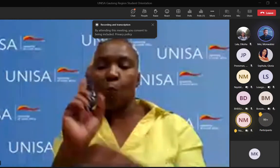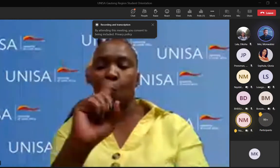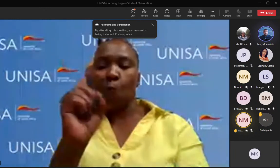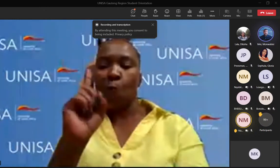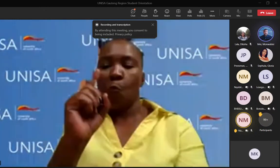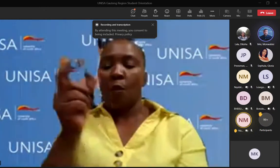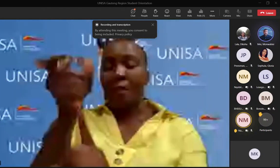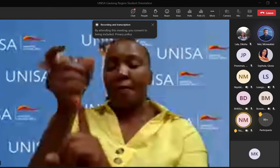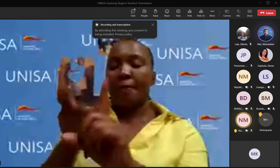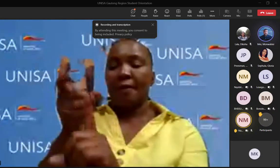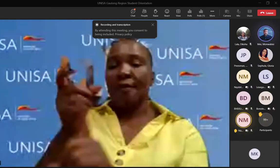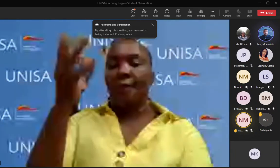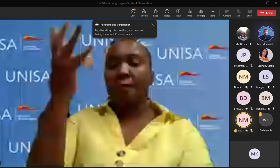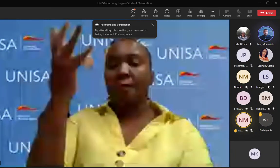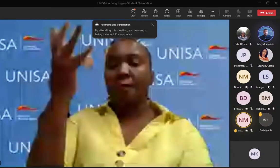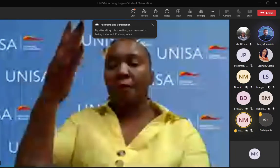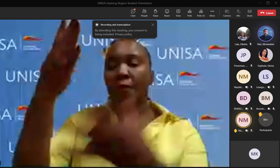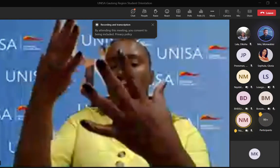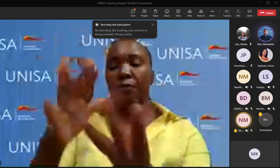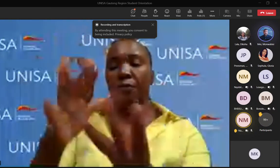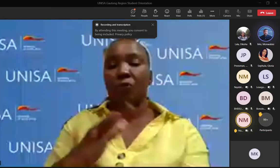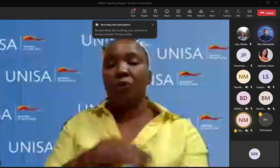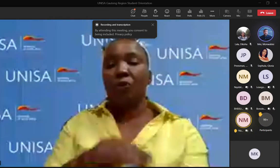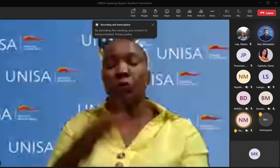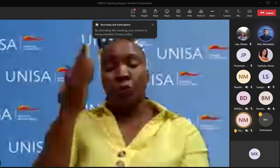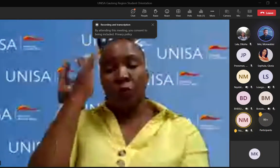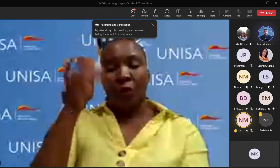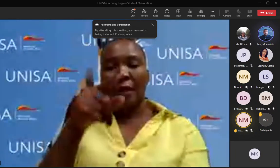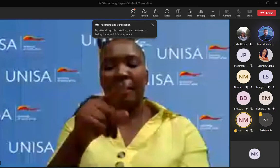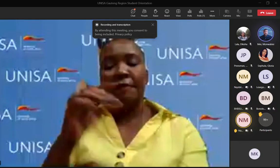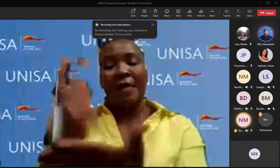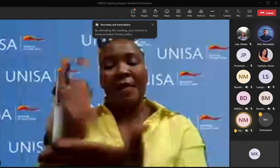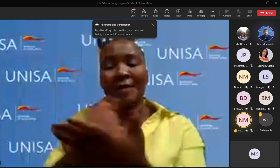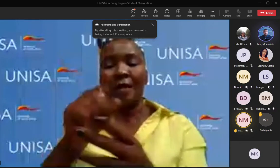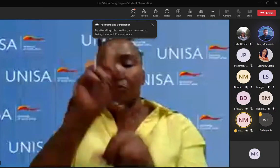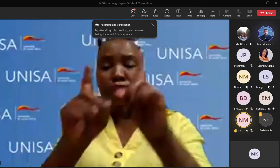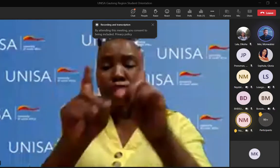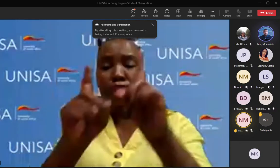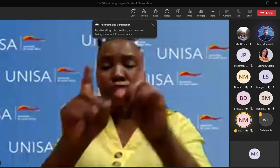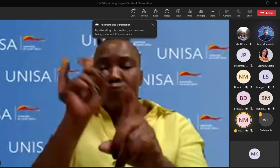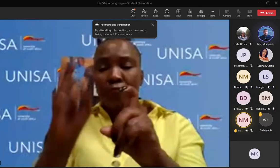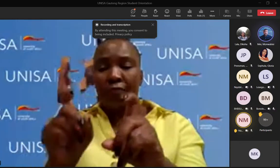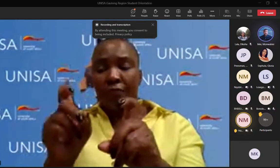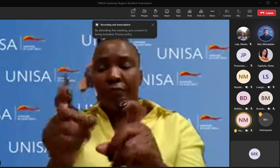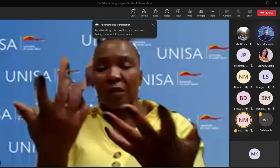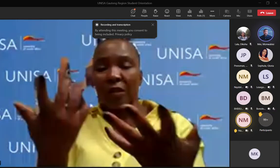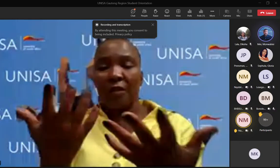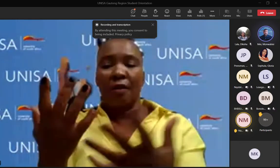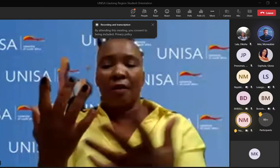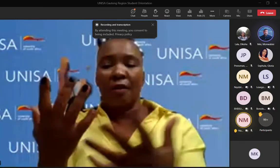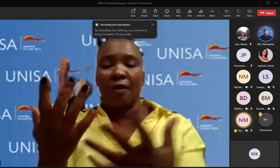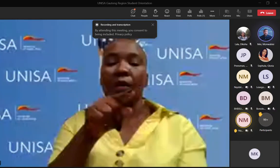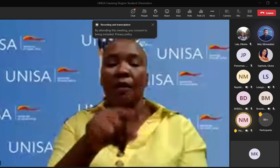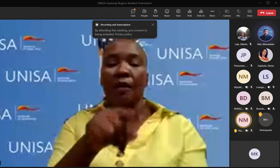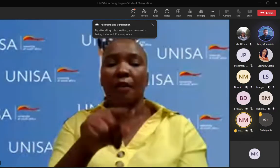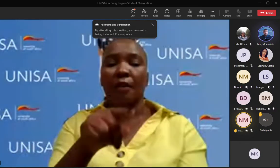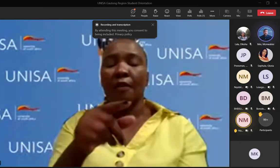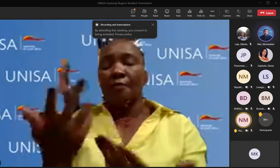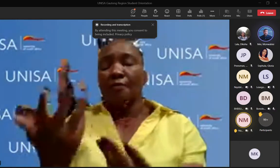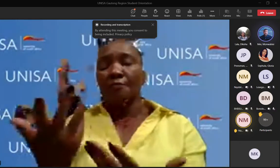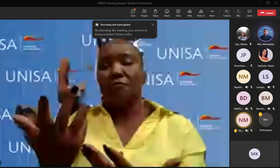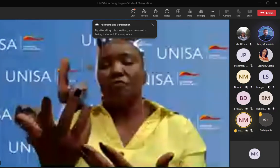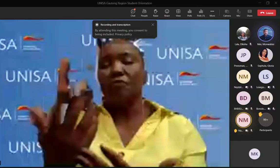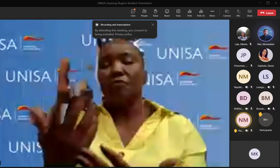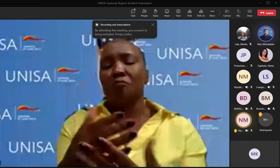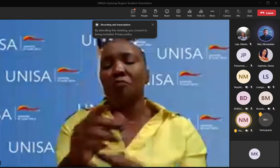you know if you have a registration queries and inquiries we organize someone from registration would be addressed in such